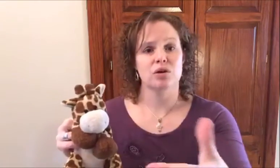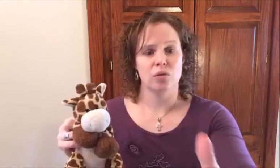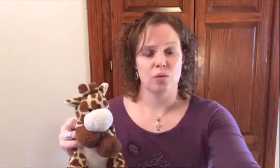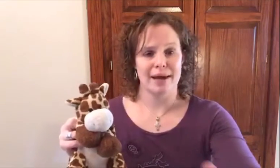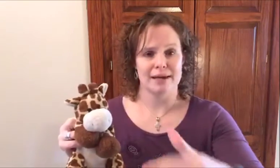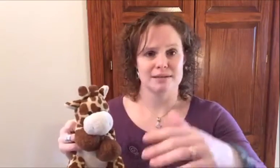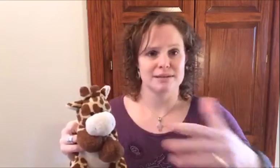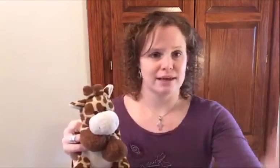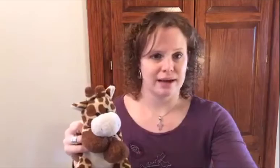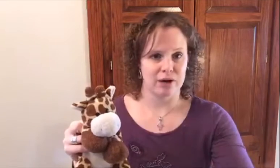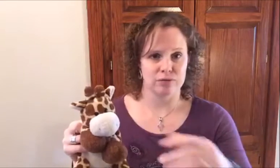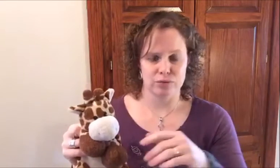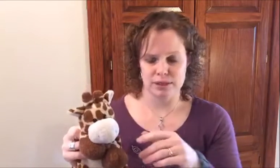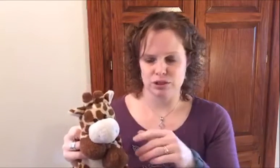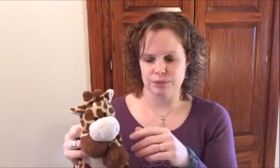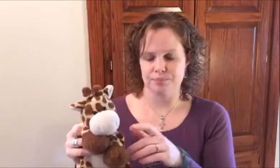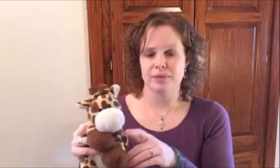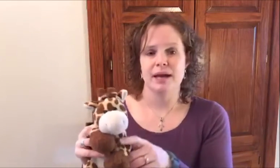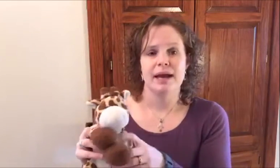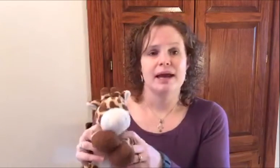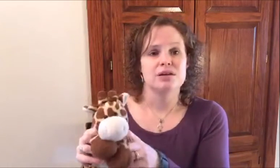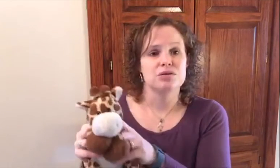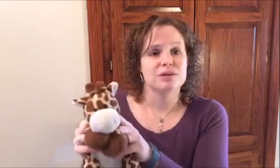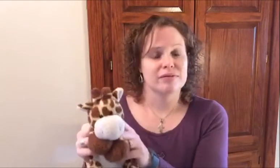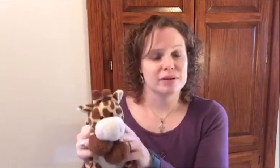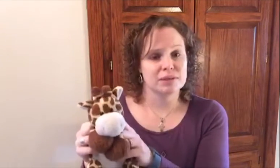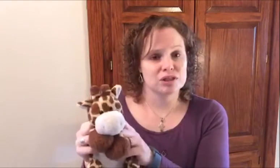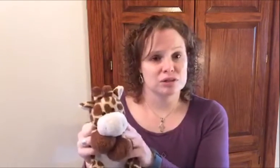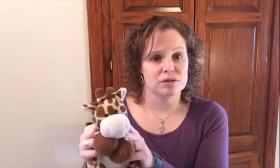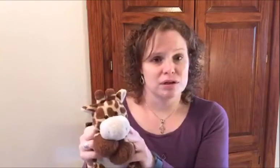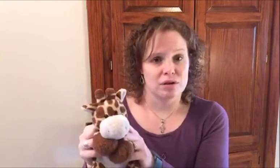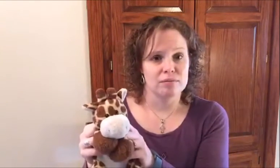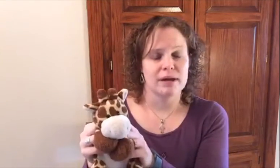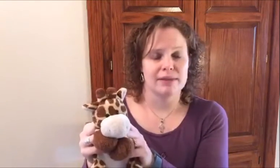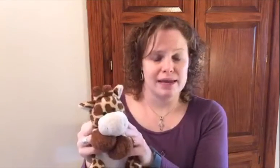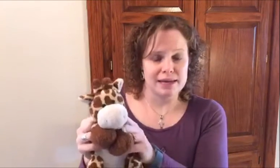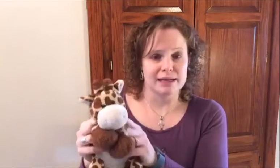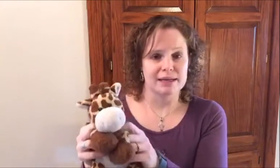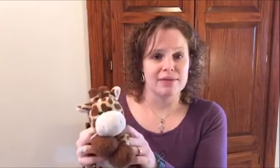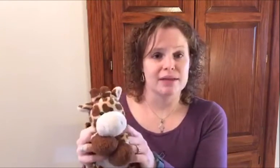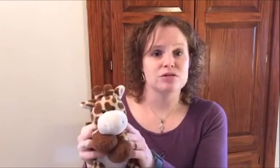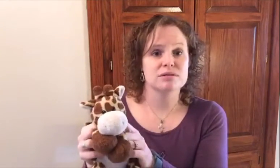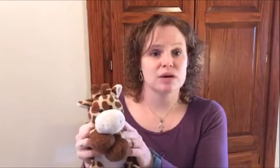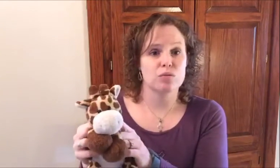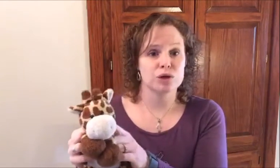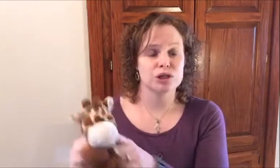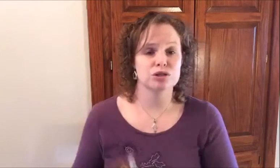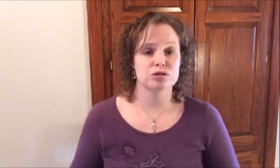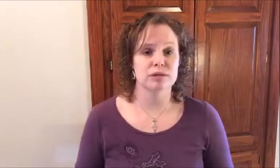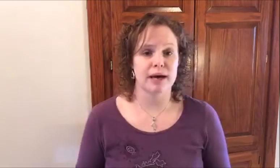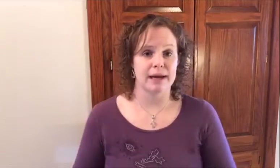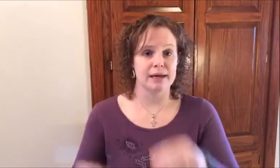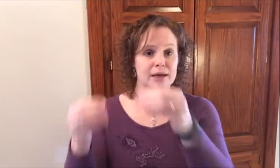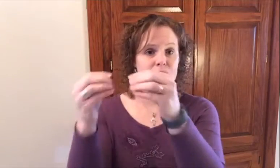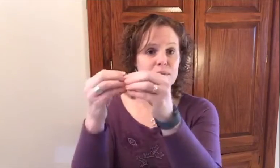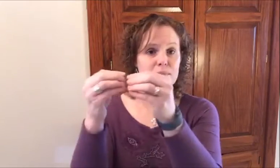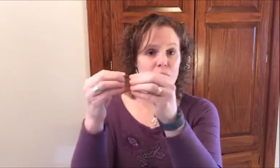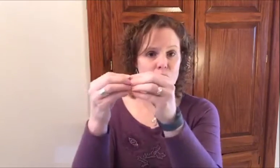little ways out of reach. And you give them a Cheerio and they eat it, and then you say, would you like